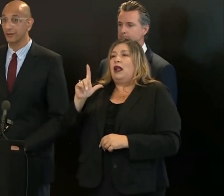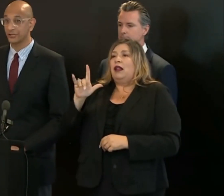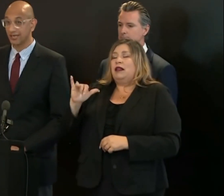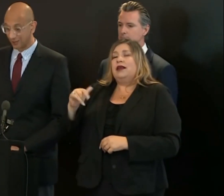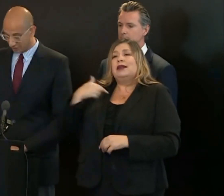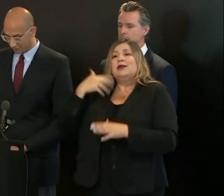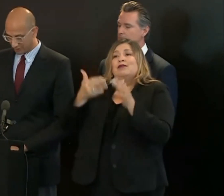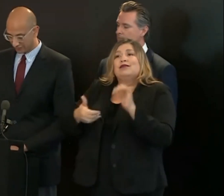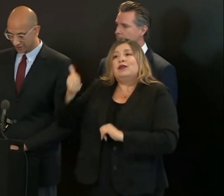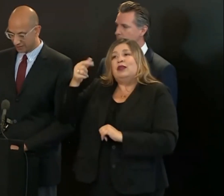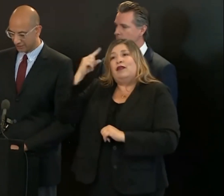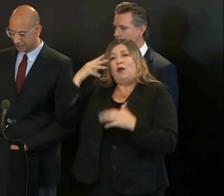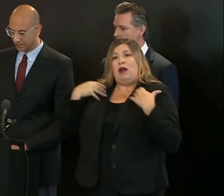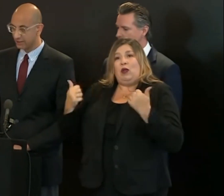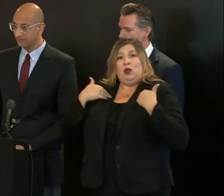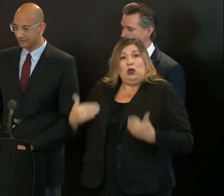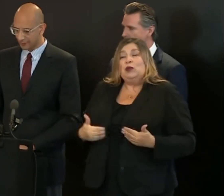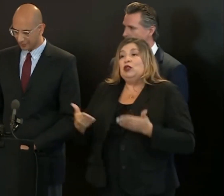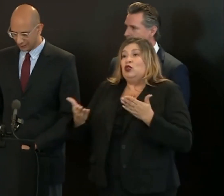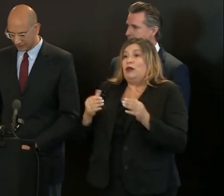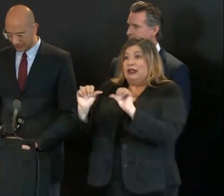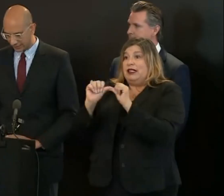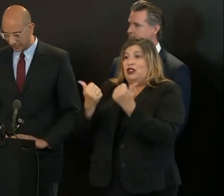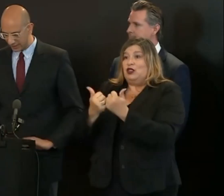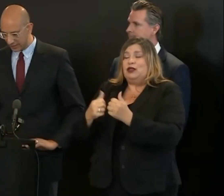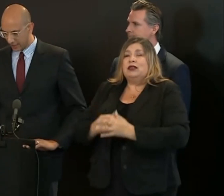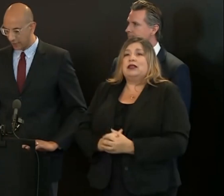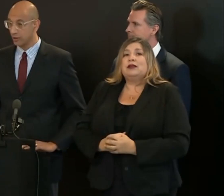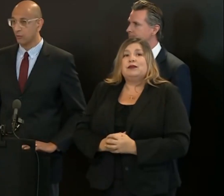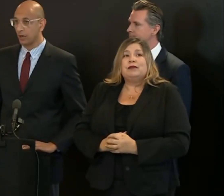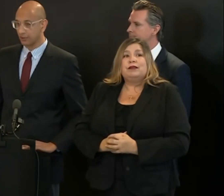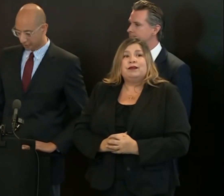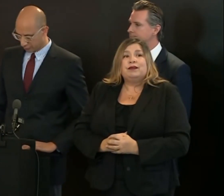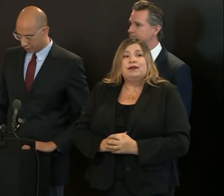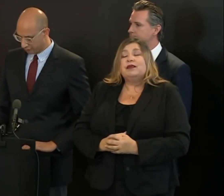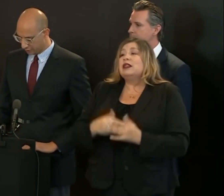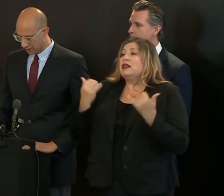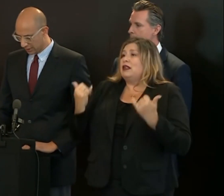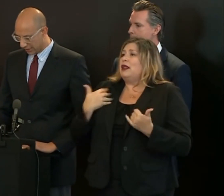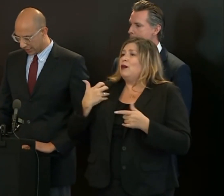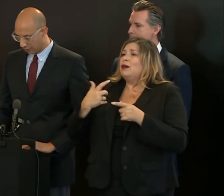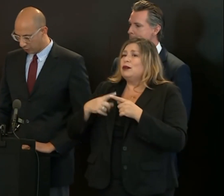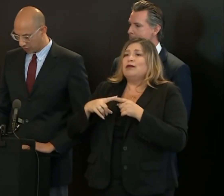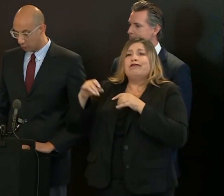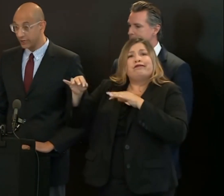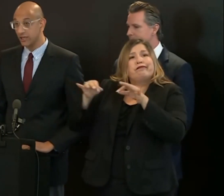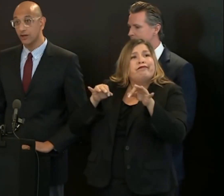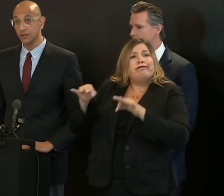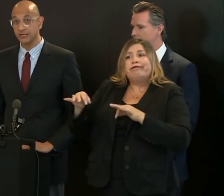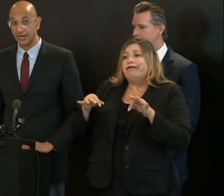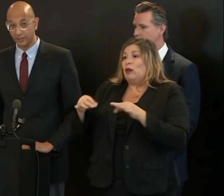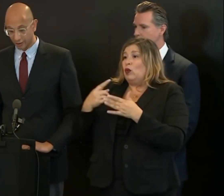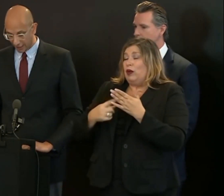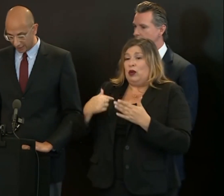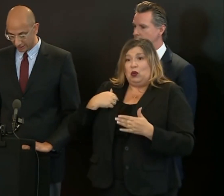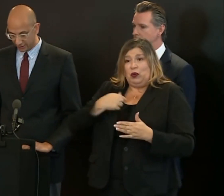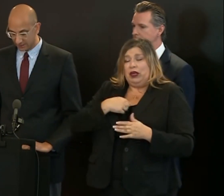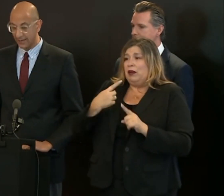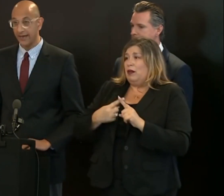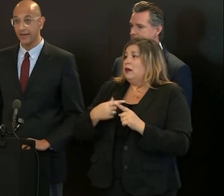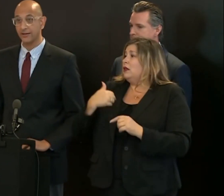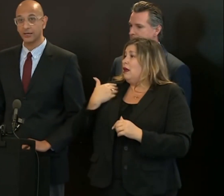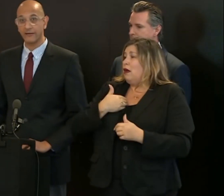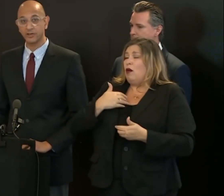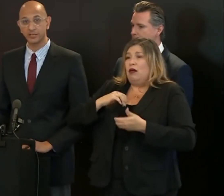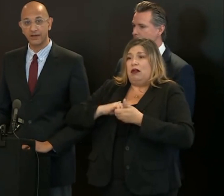for California's Health and Human Services Agency. Today, I want to walk through what we, alongside our